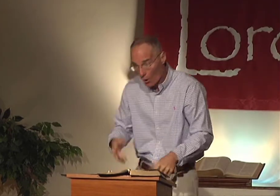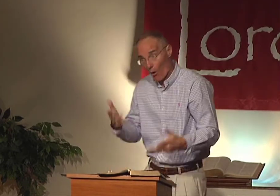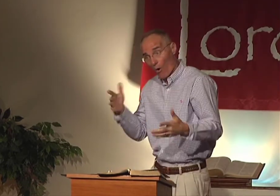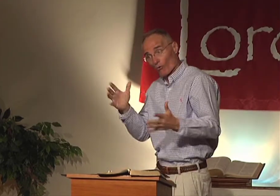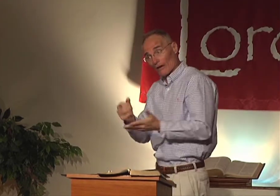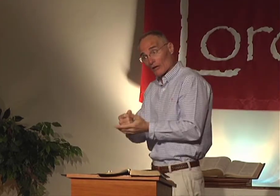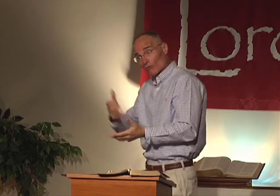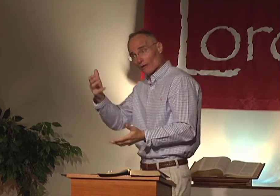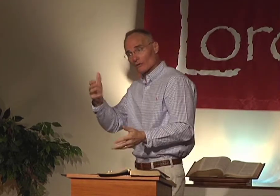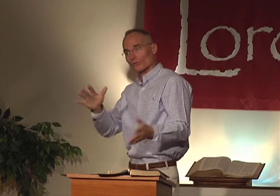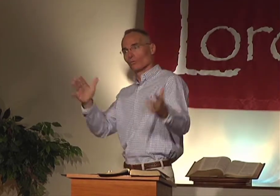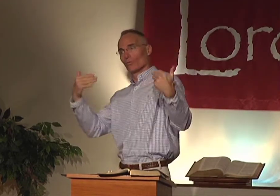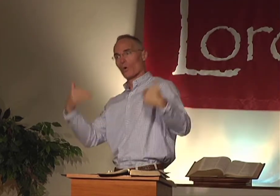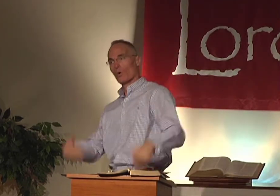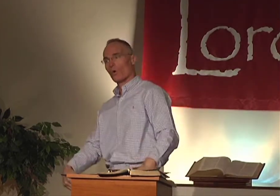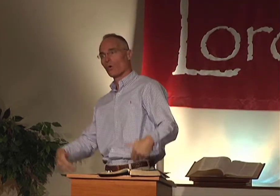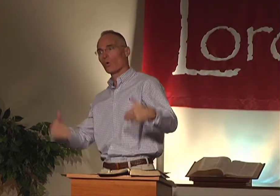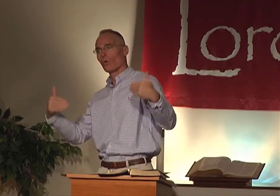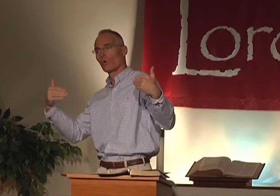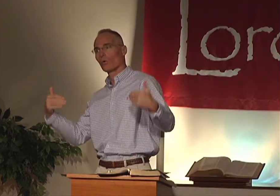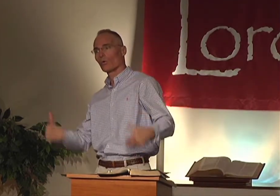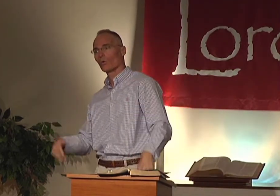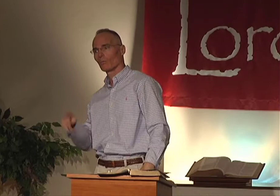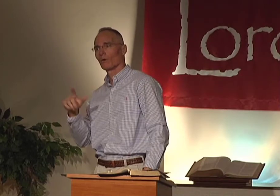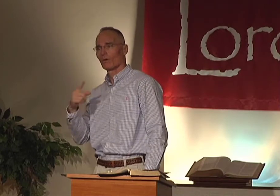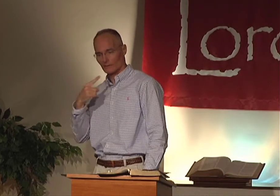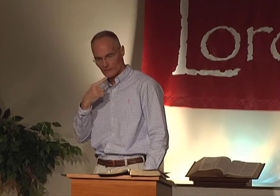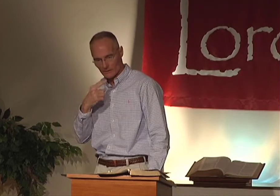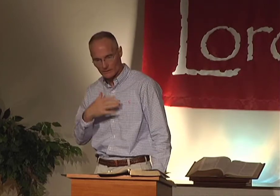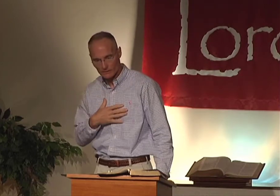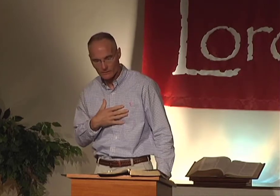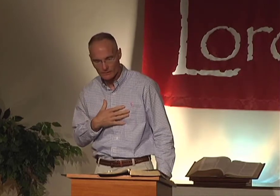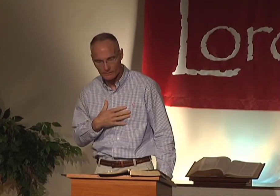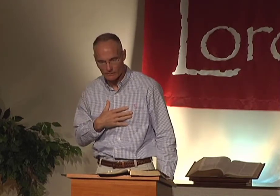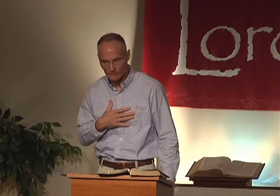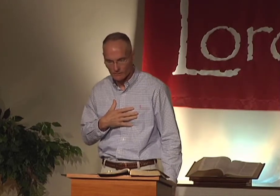of sarcasm. You're rich. Whoa, Paul's saying.